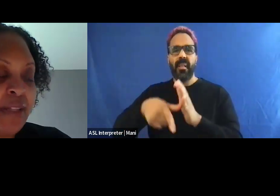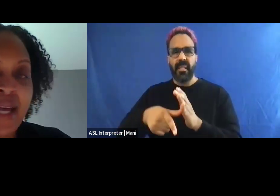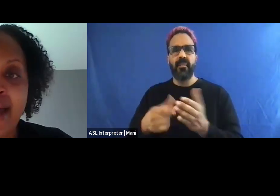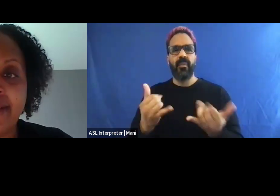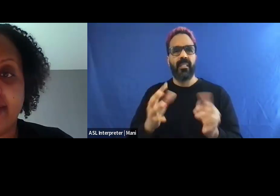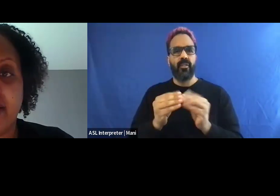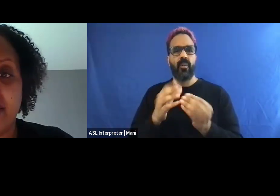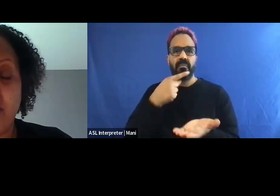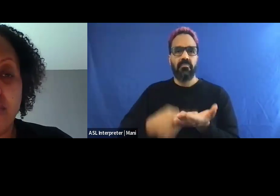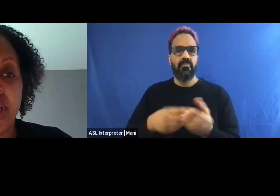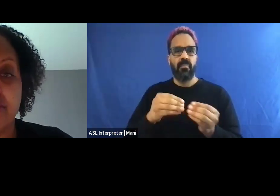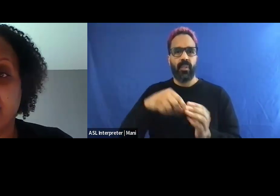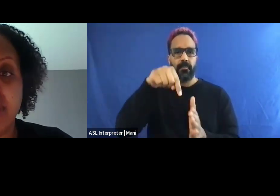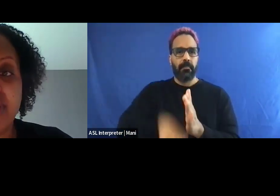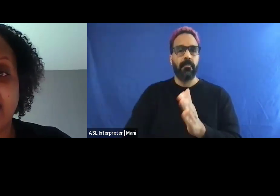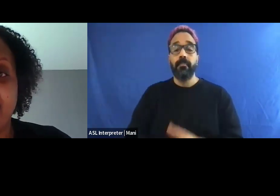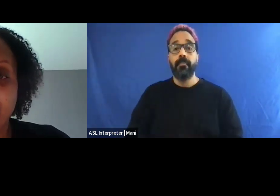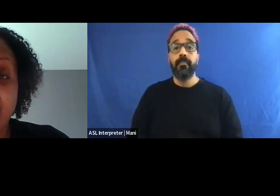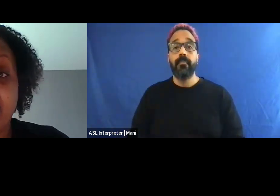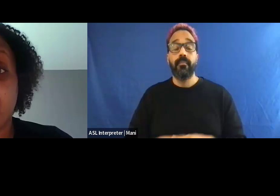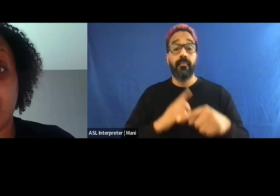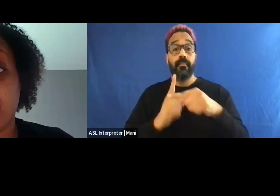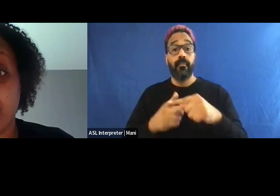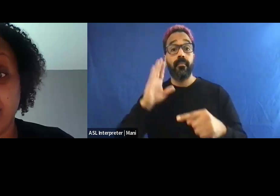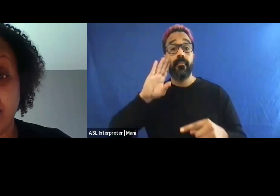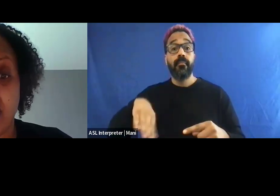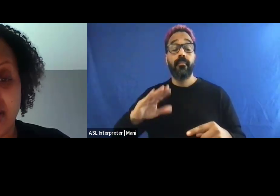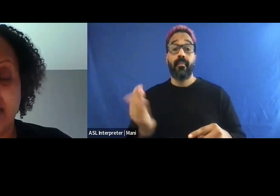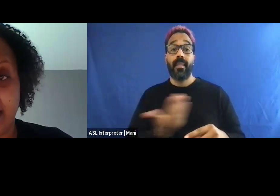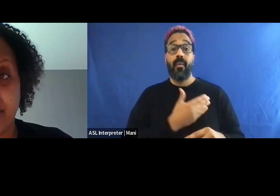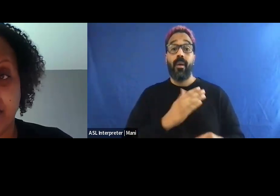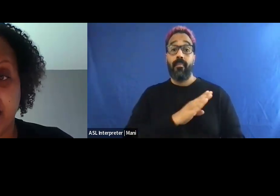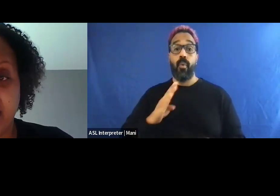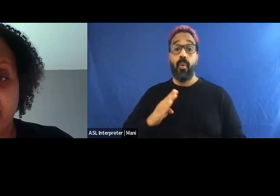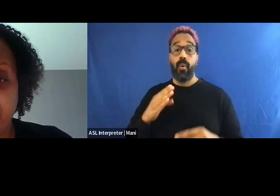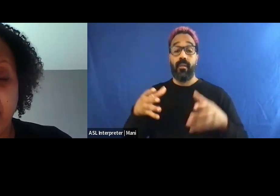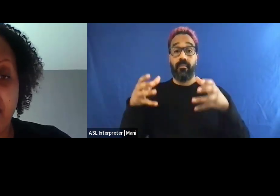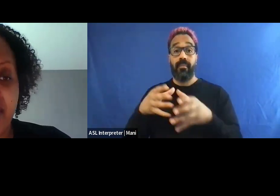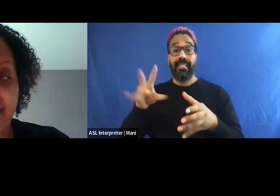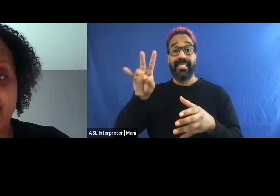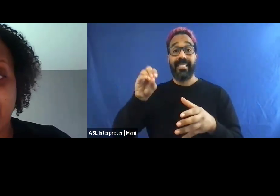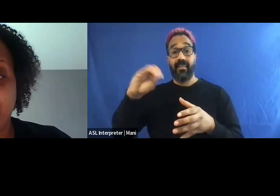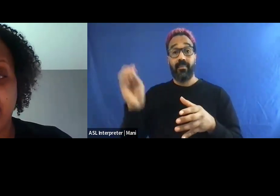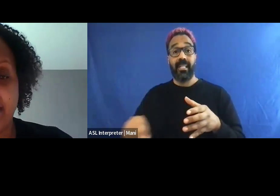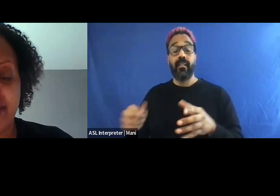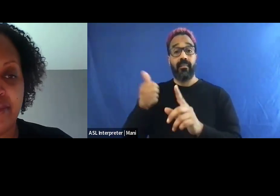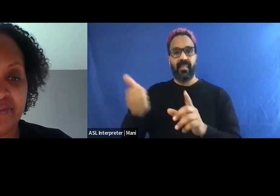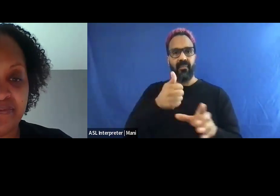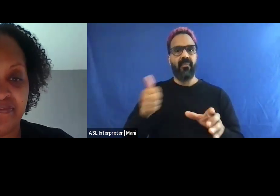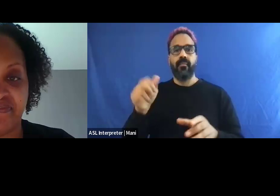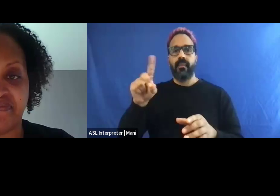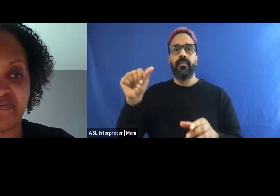as well as over close to 70% of our board members are disabled. We can go to the next slide,